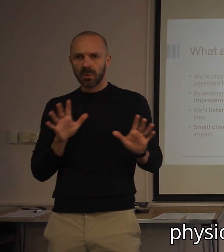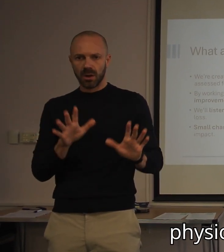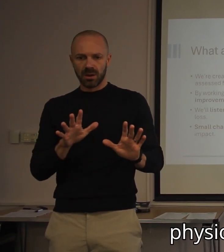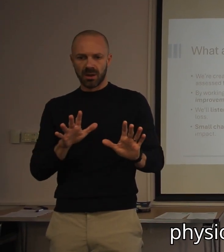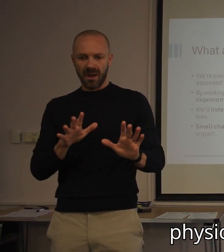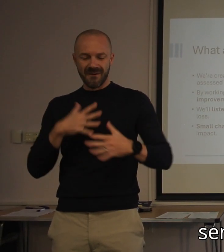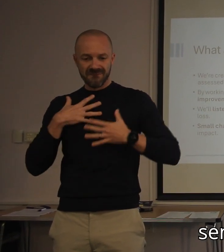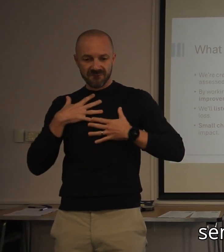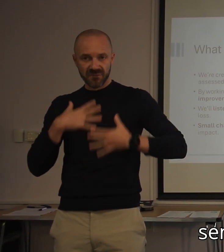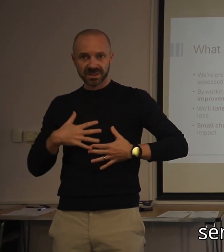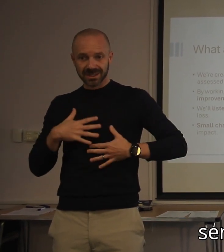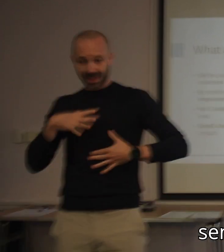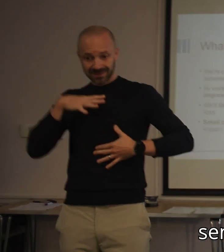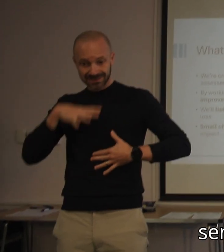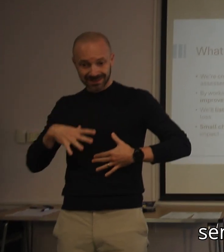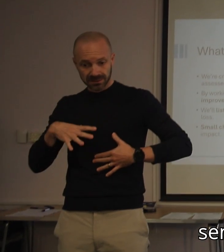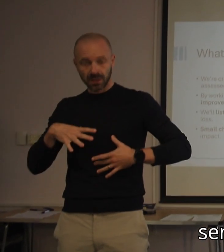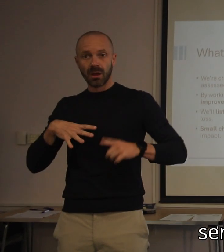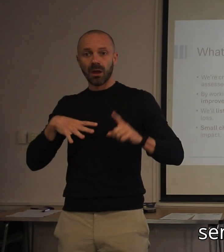need, but actually sensory